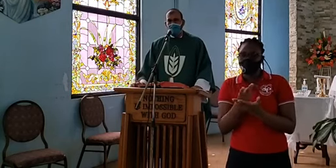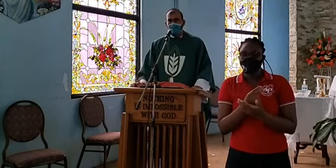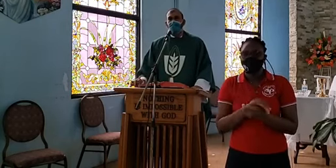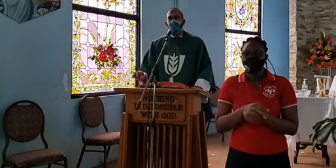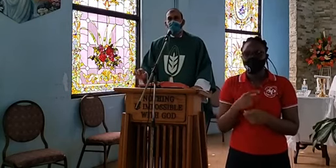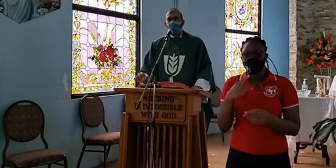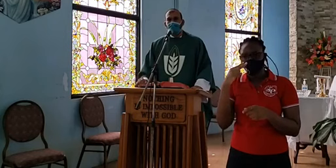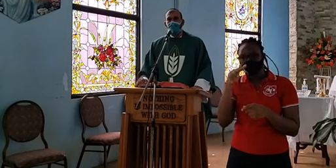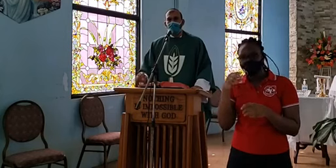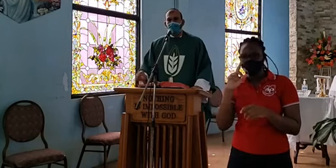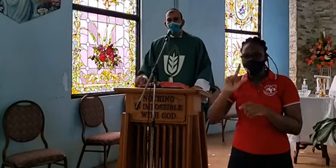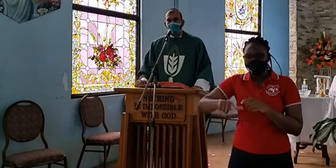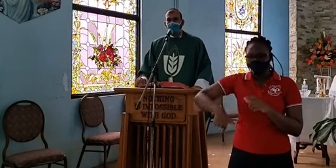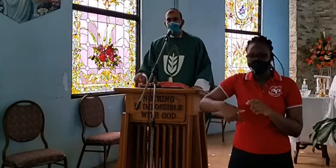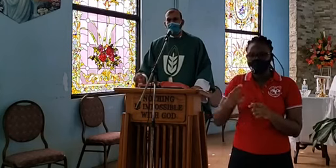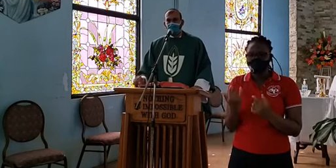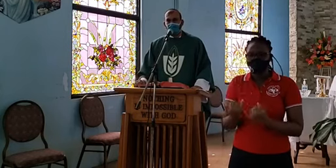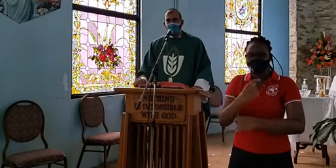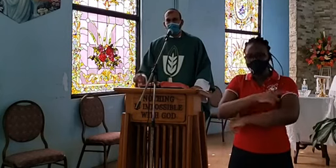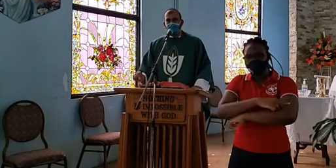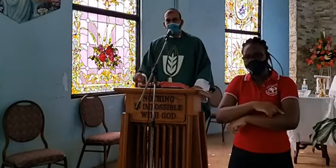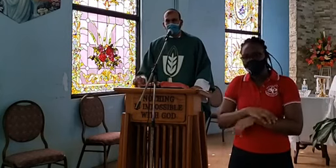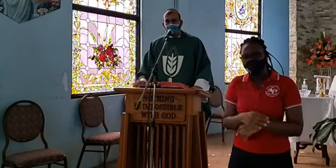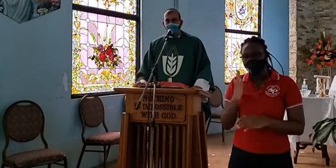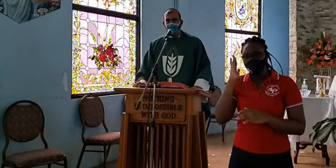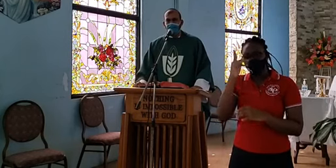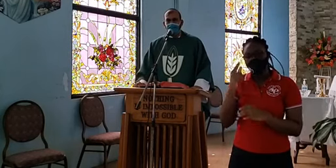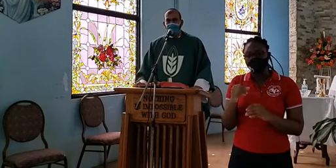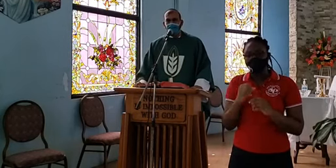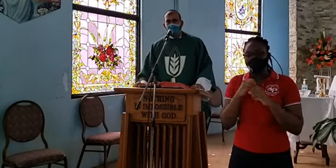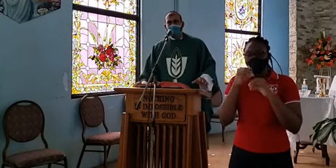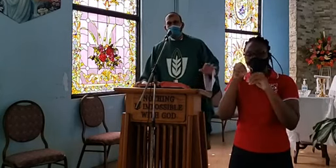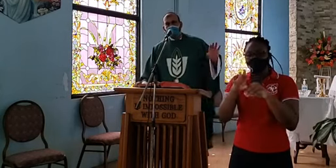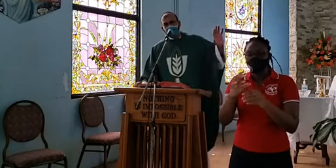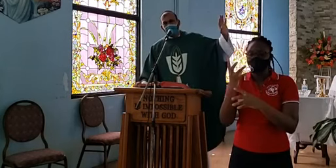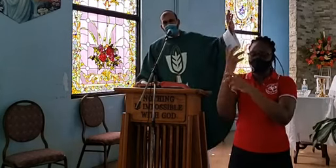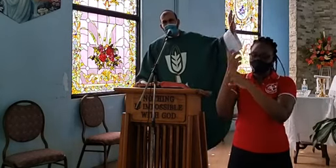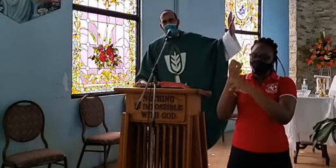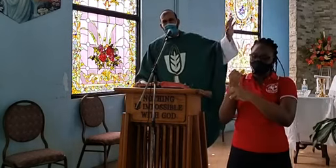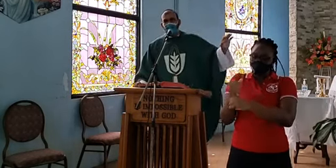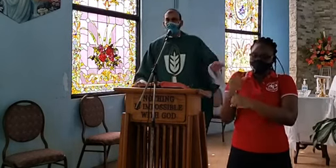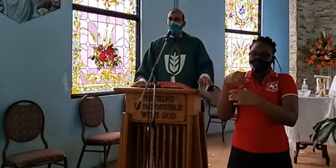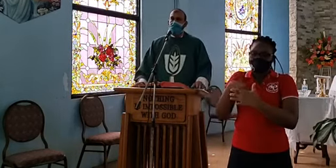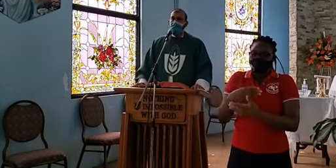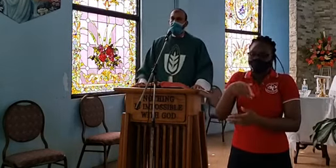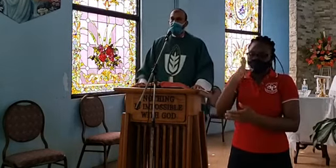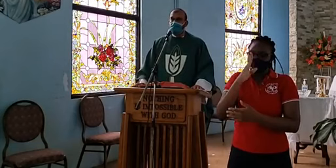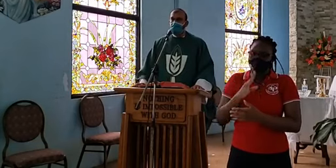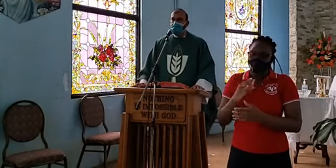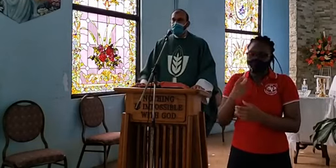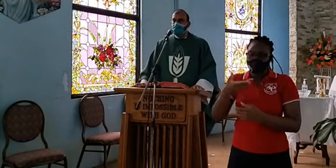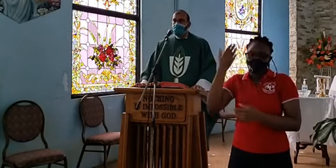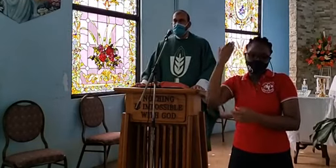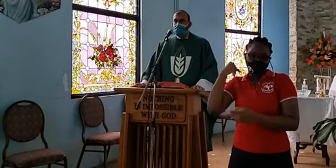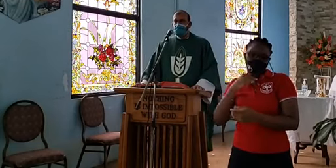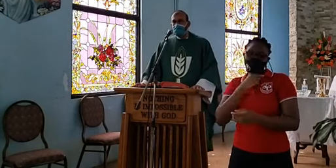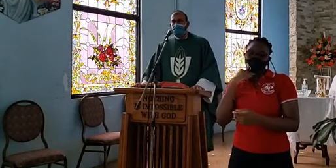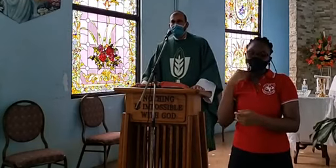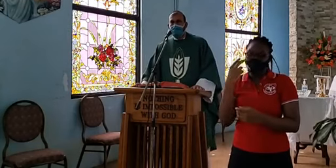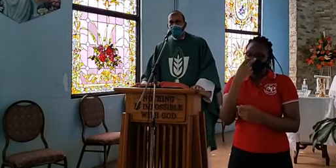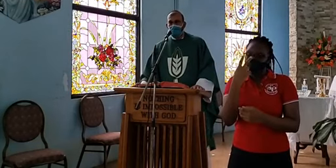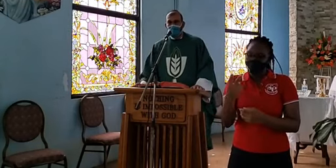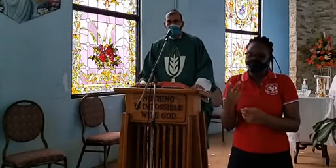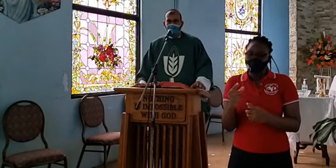today, would you place your trust in God? Last week's gospel, we see